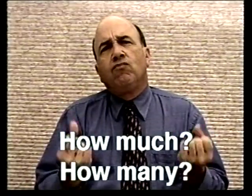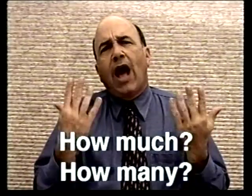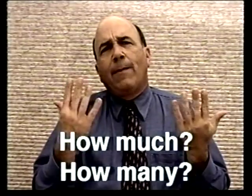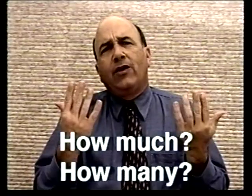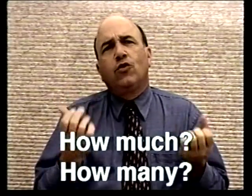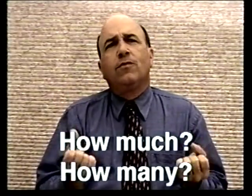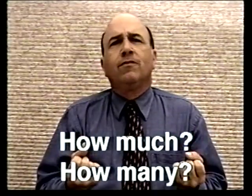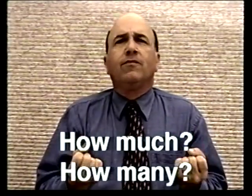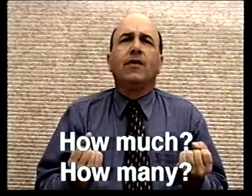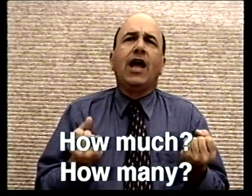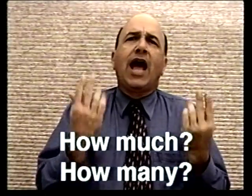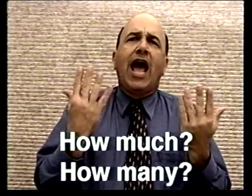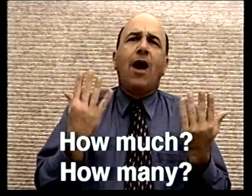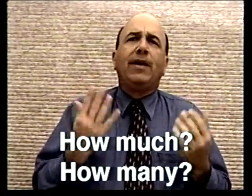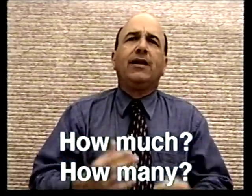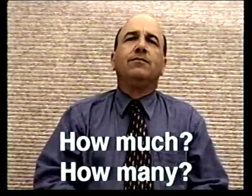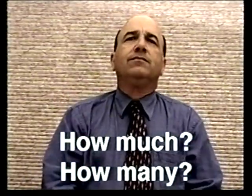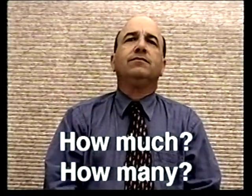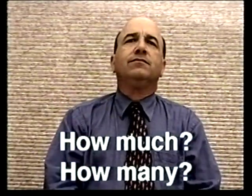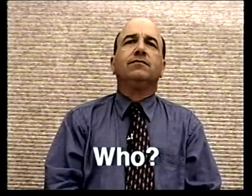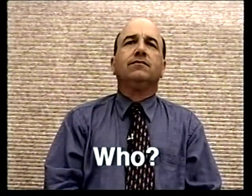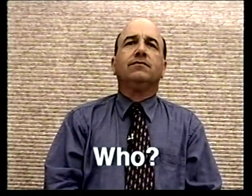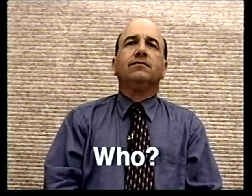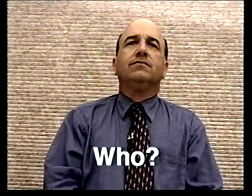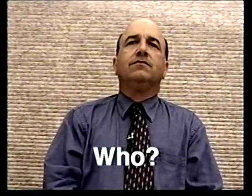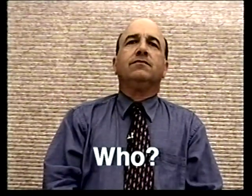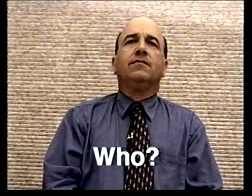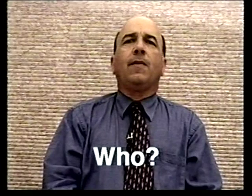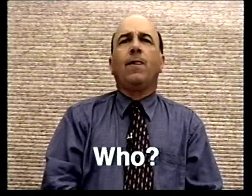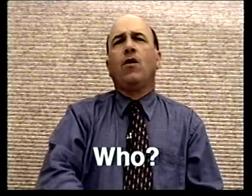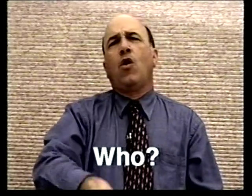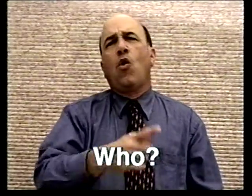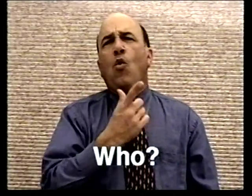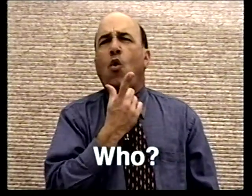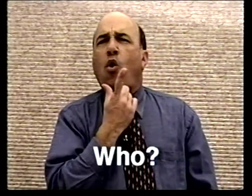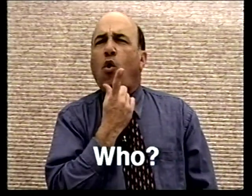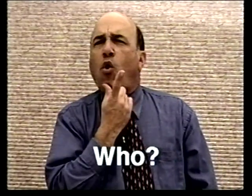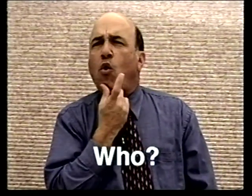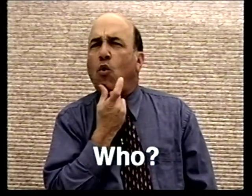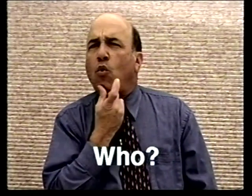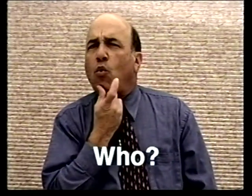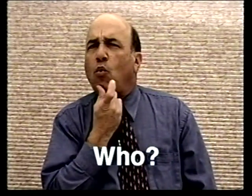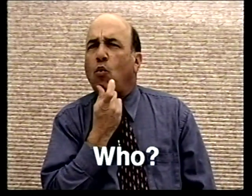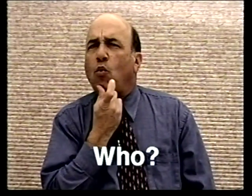How much? How many? Who?